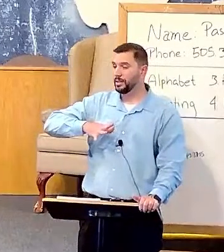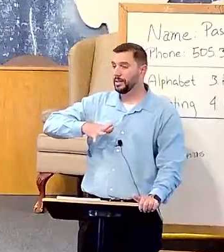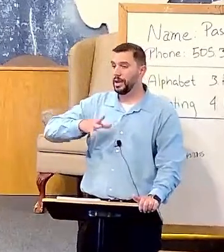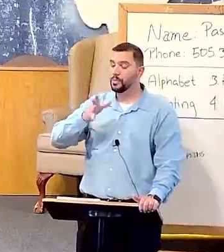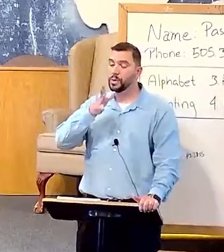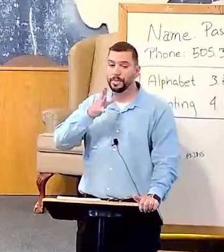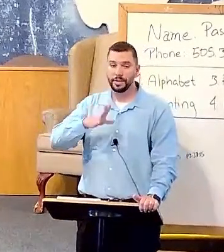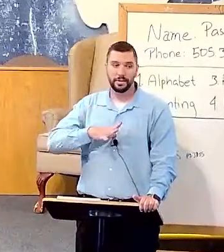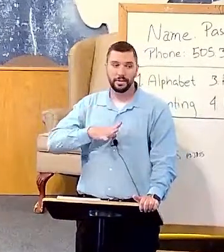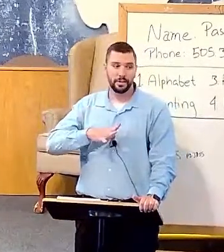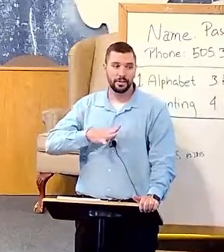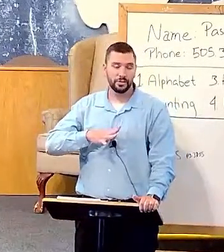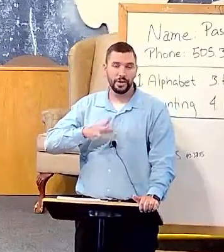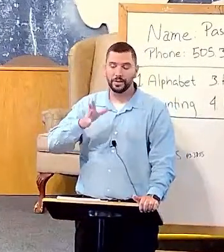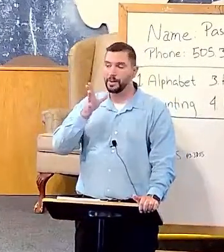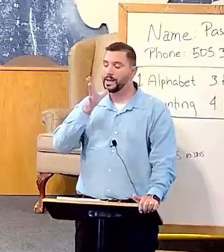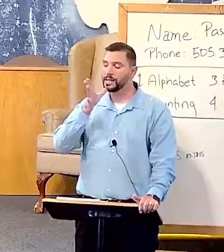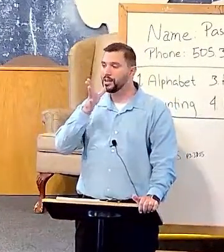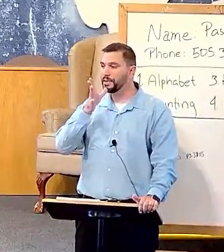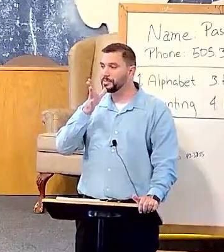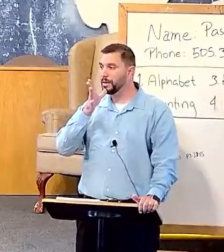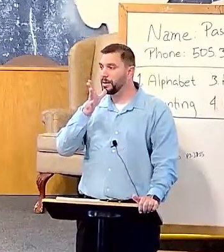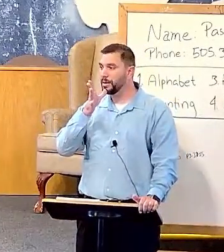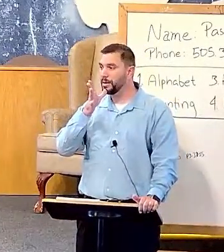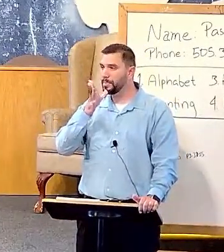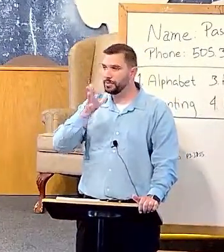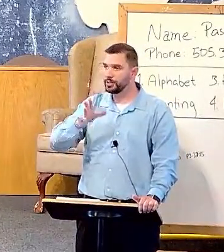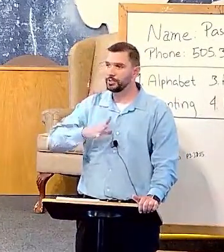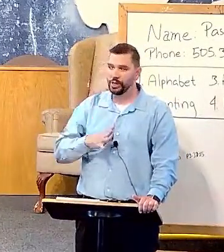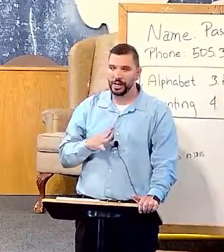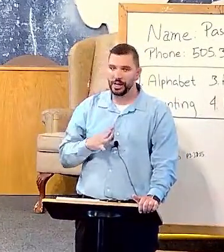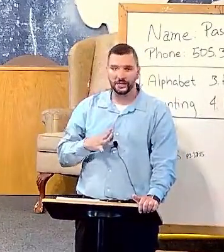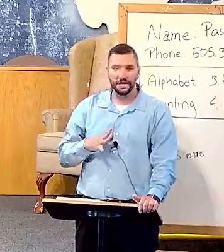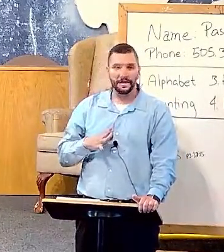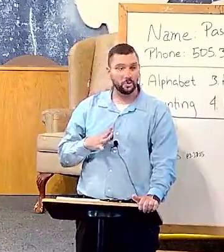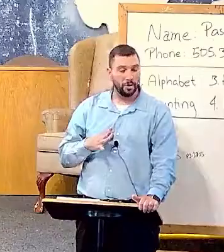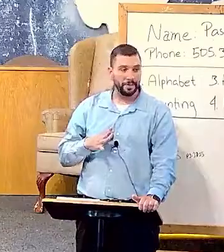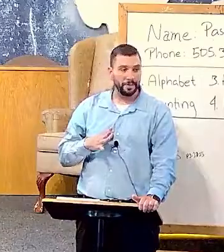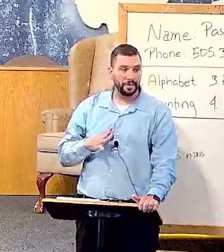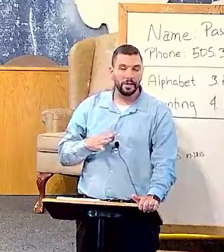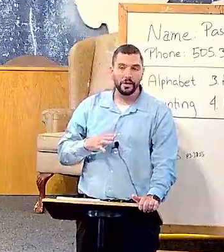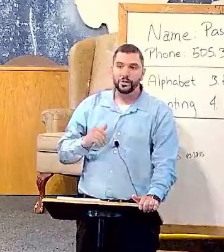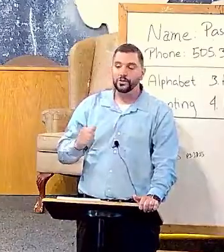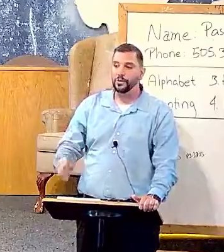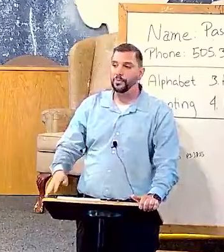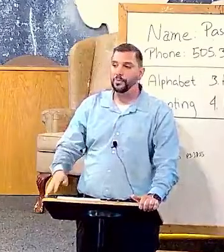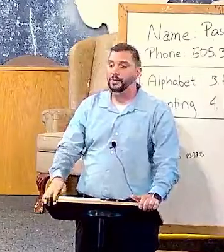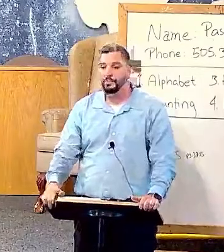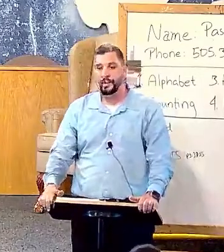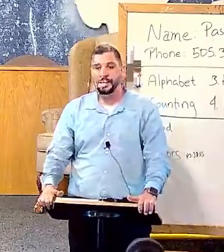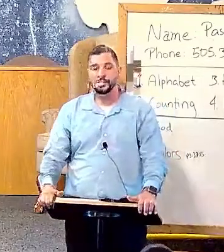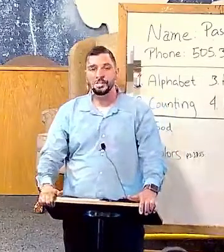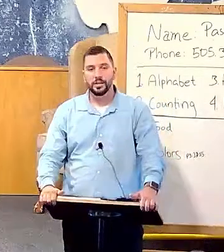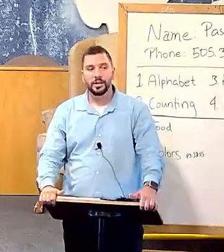and woman. So right by itself, that's mom. But if you touch chest, that's woman. So because of that,